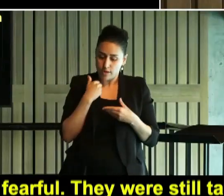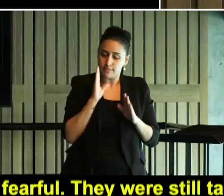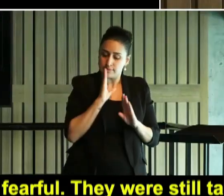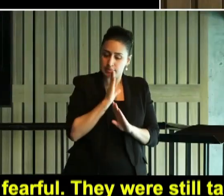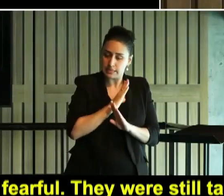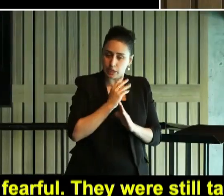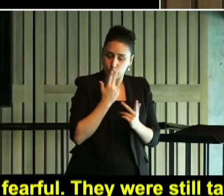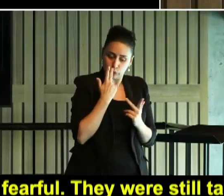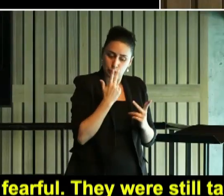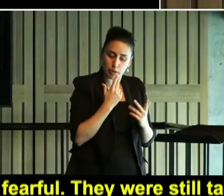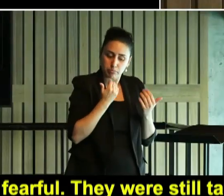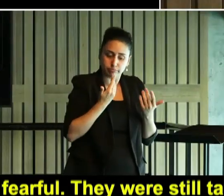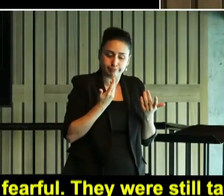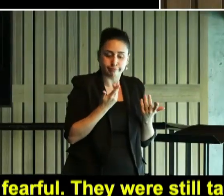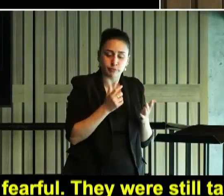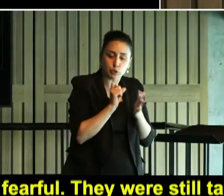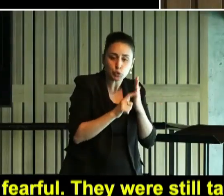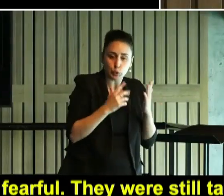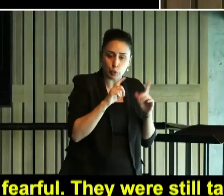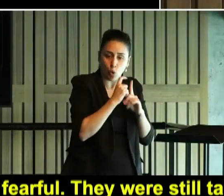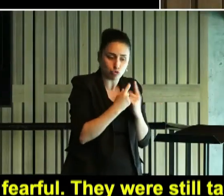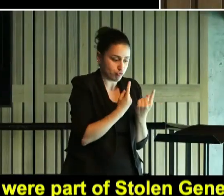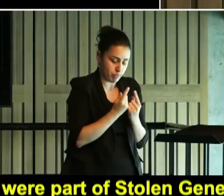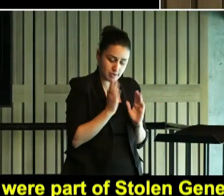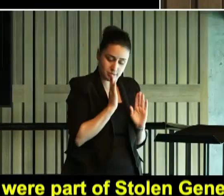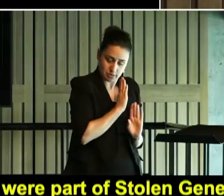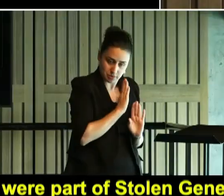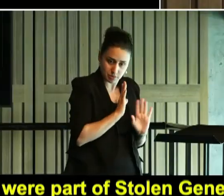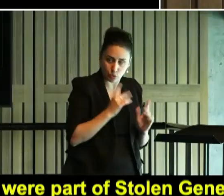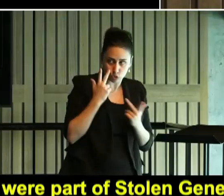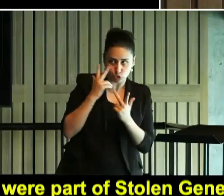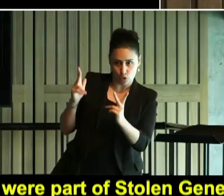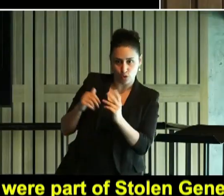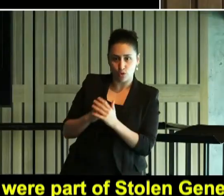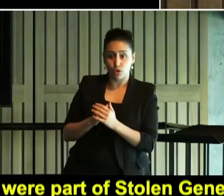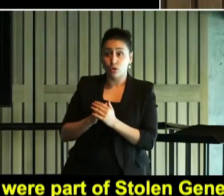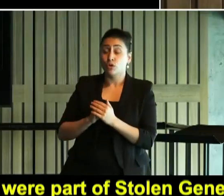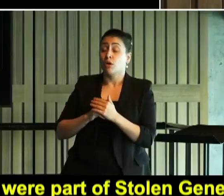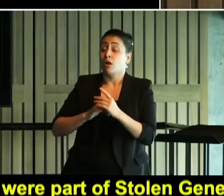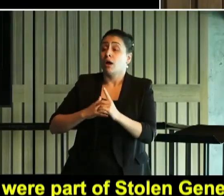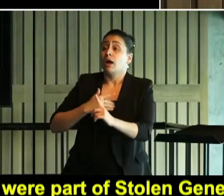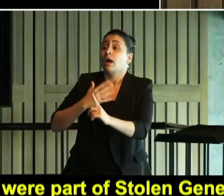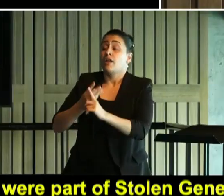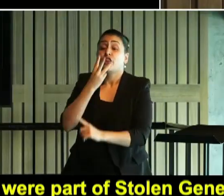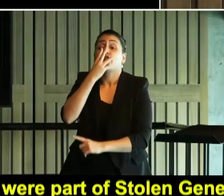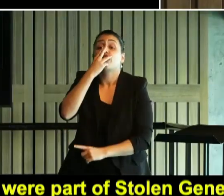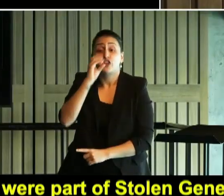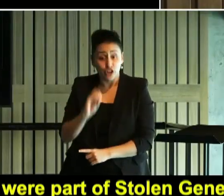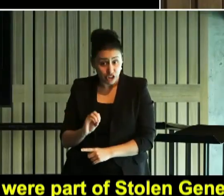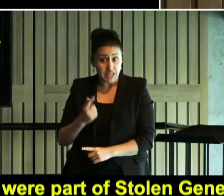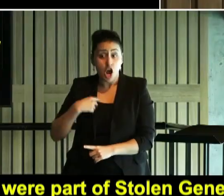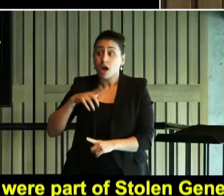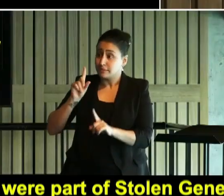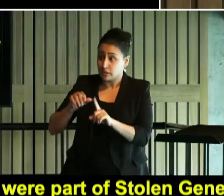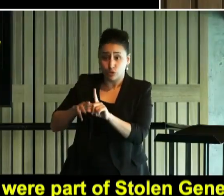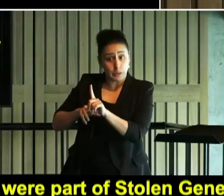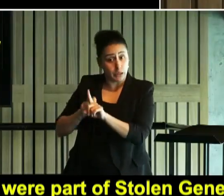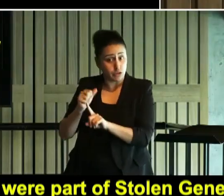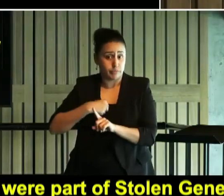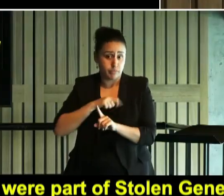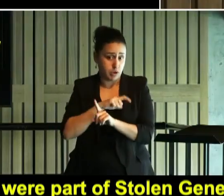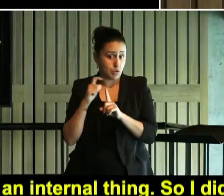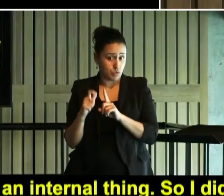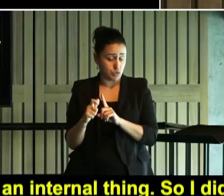thing. And so I didn't start to catch up until I was in my 30s. When I started, my dad was passing away and we had long